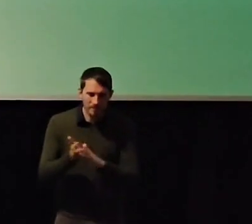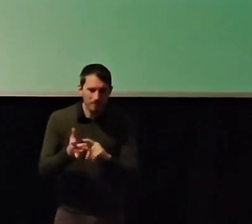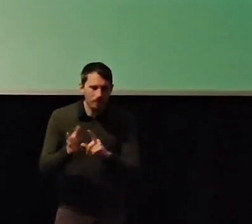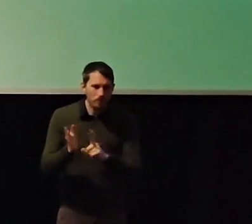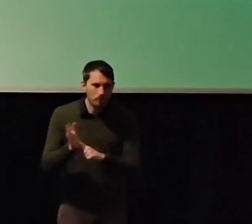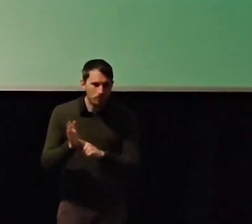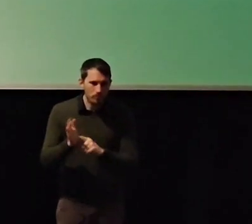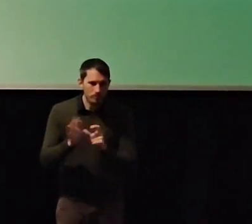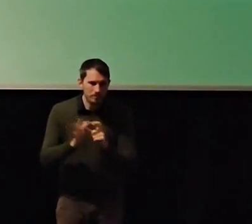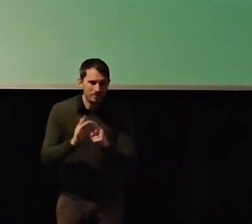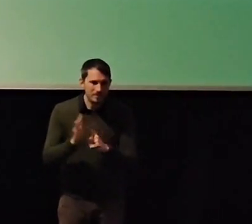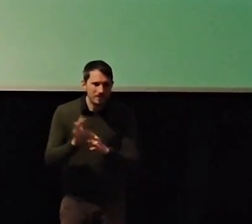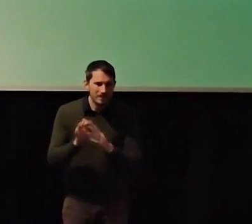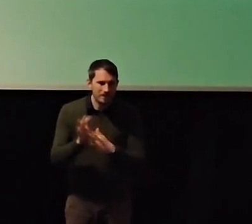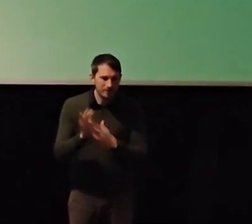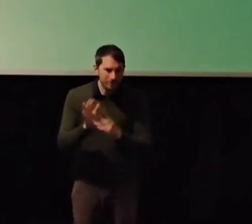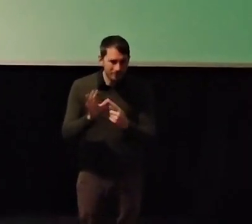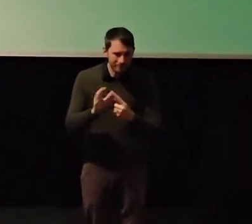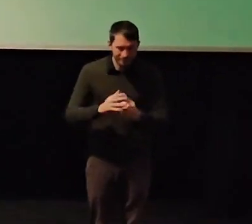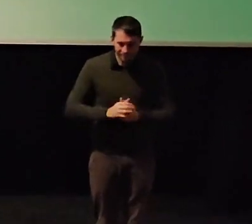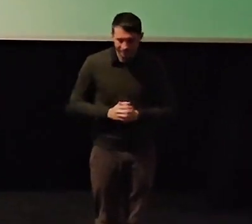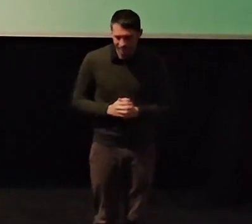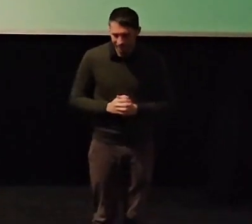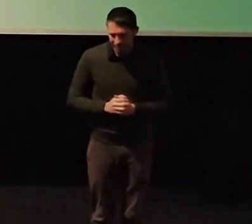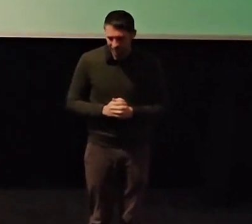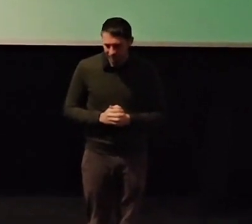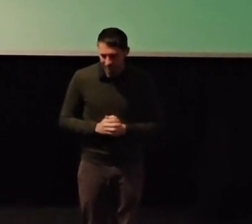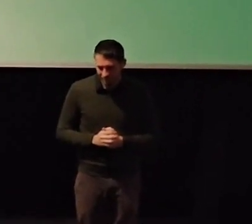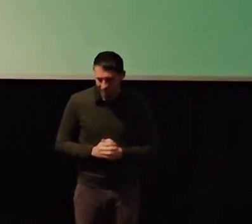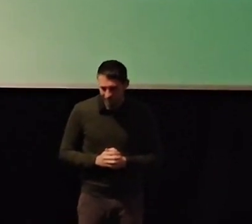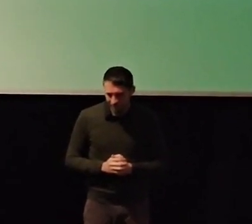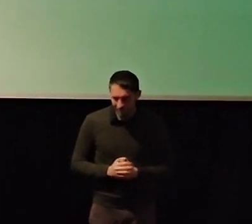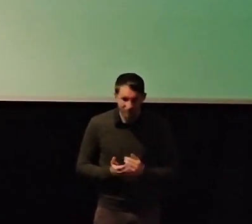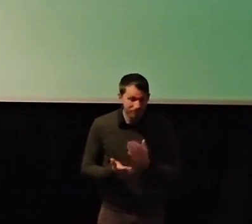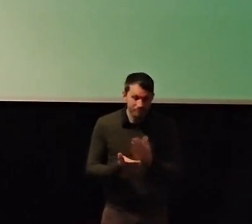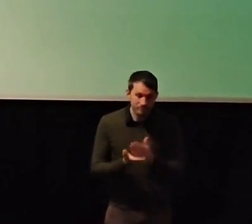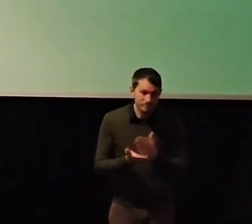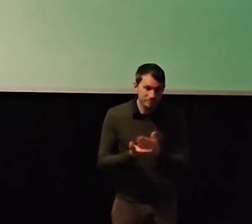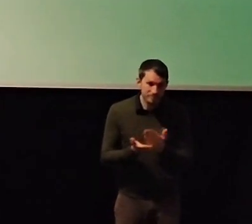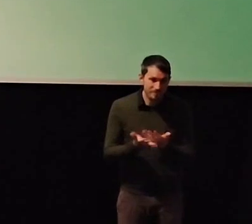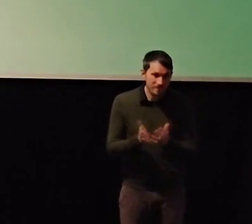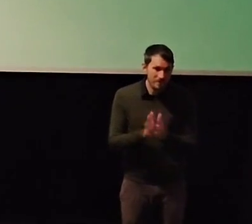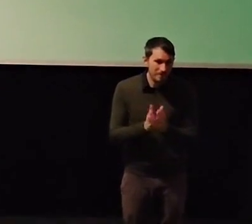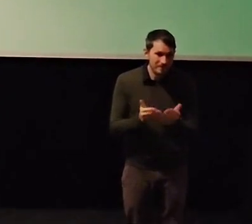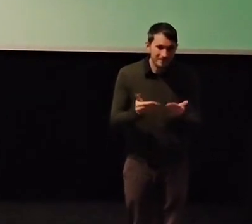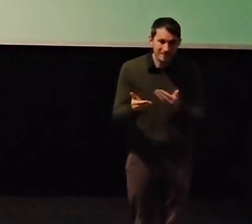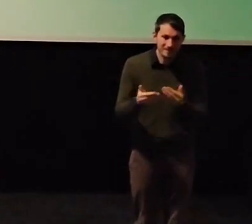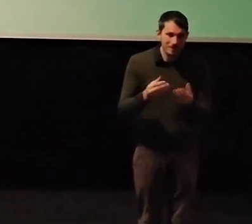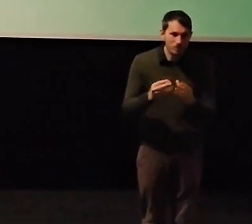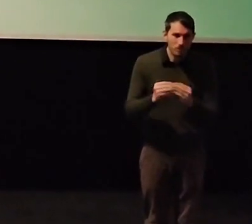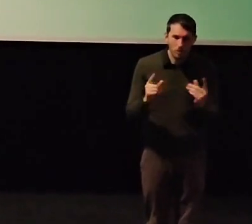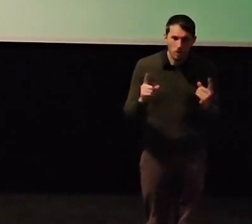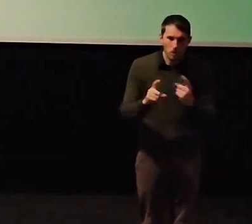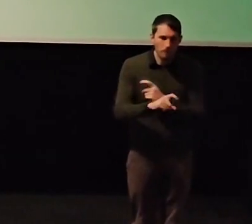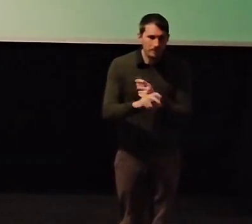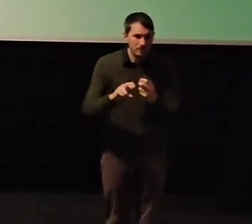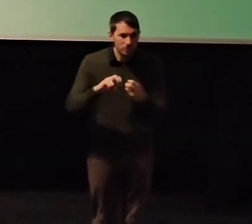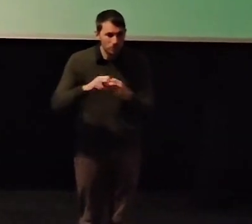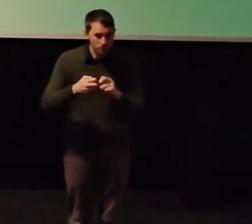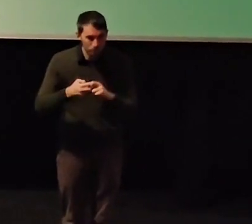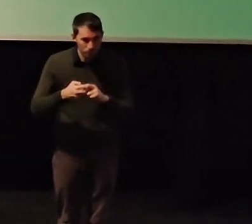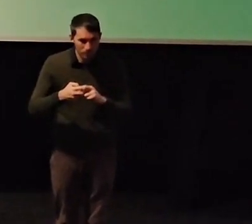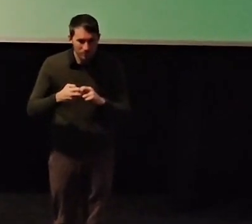and remind us that in order to deal with these complex issues, we really need